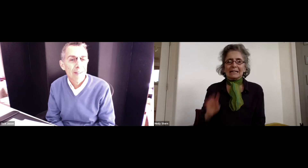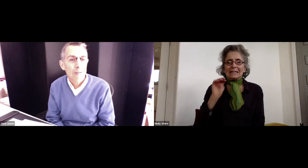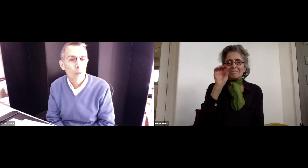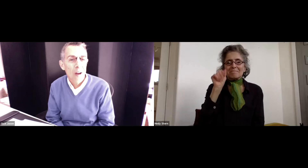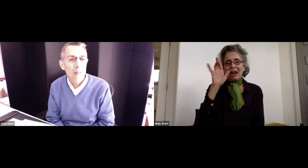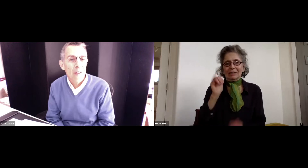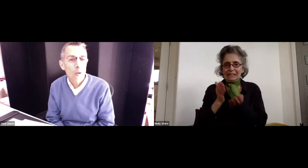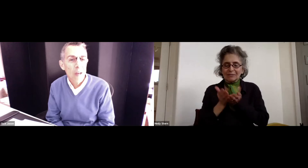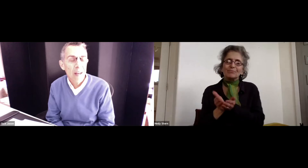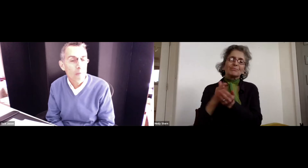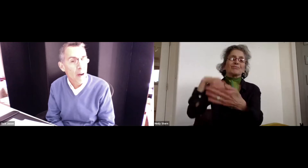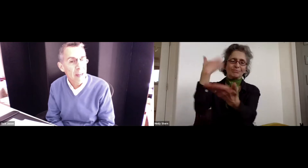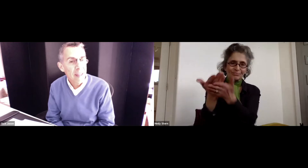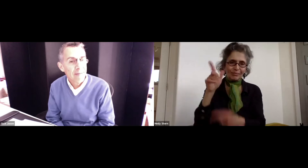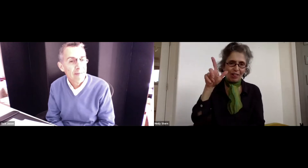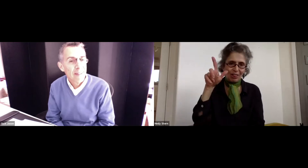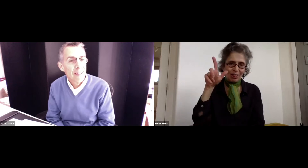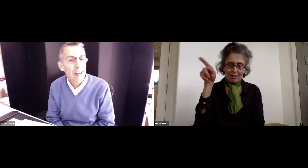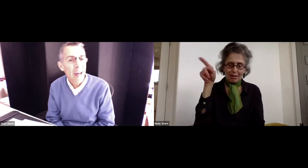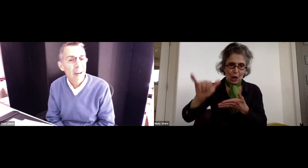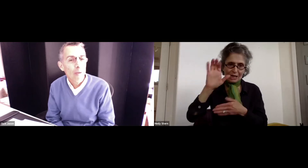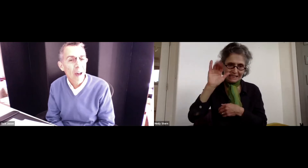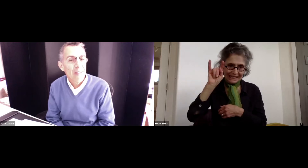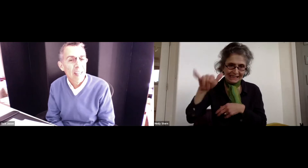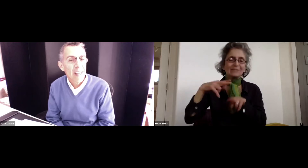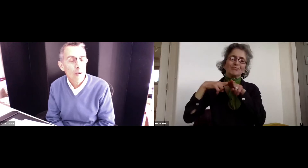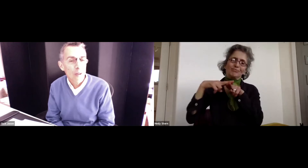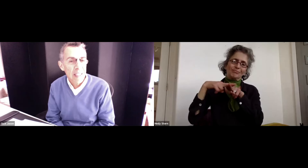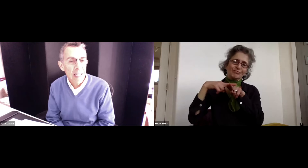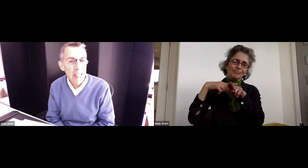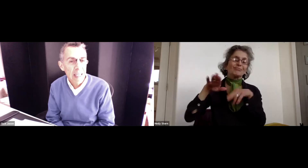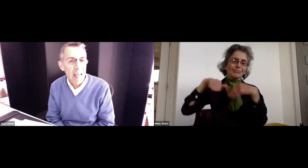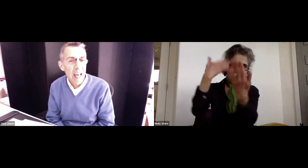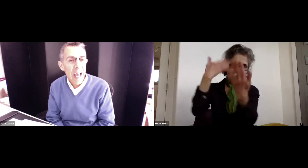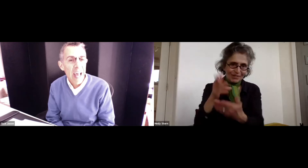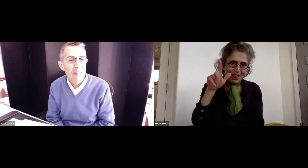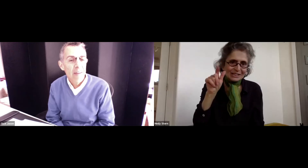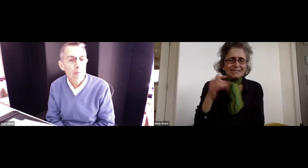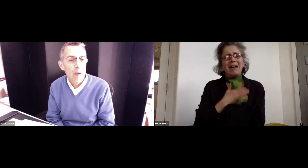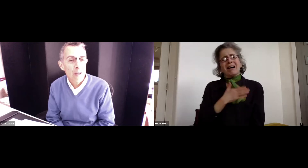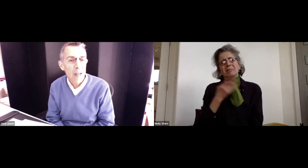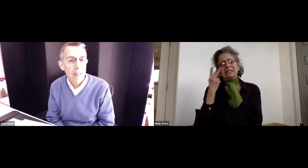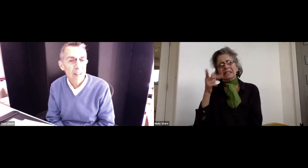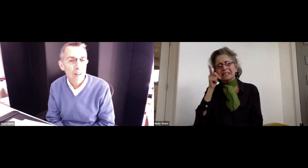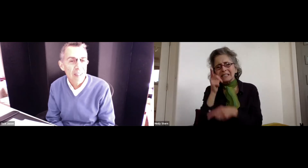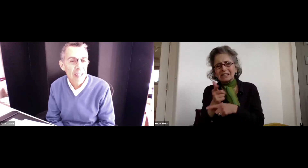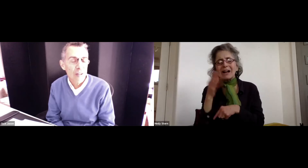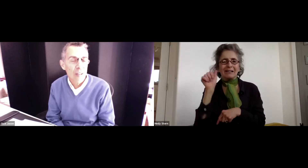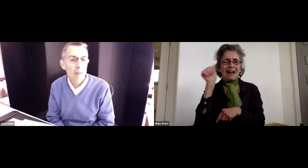went on the Queen Mary and arrived in New York City, and then by train got to Los Angeles and found